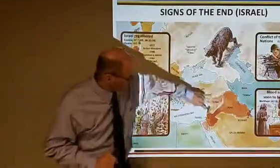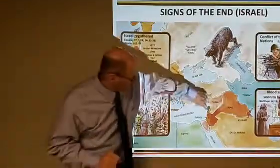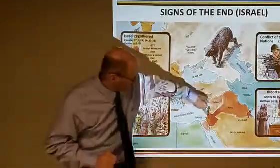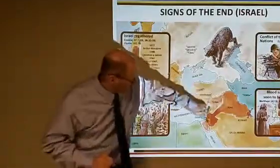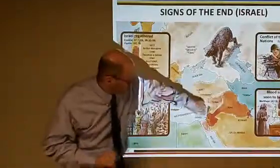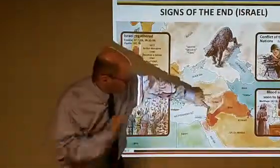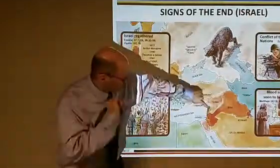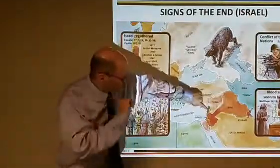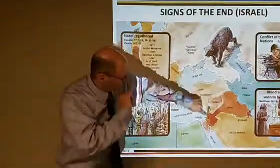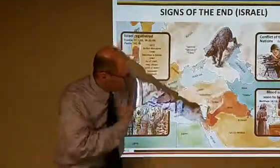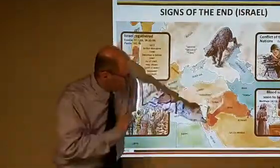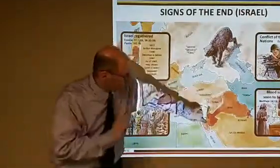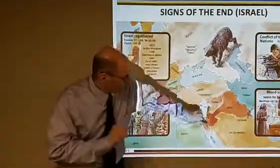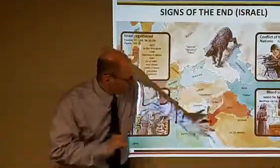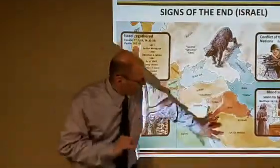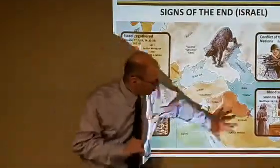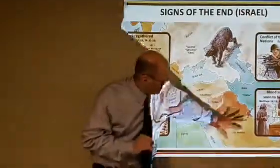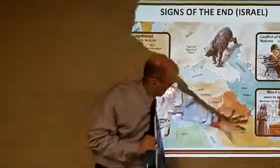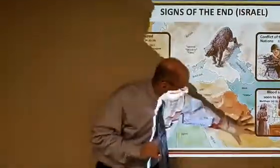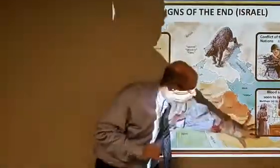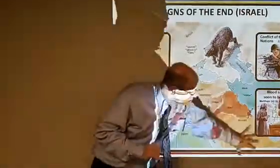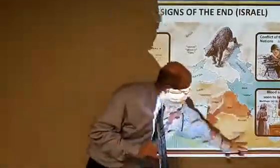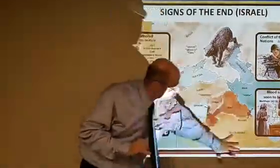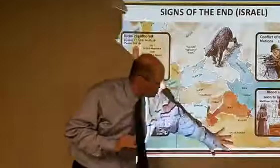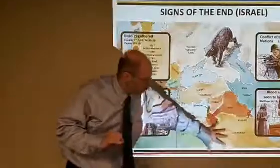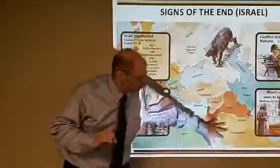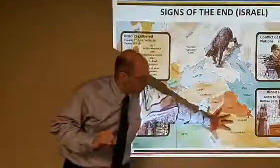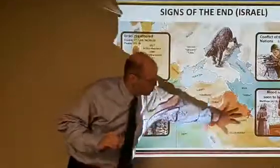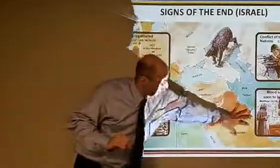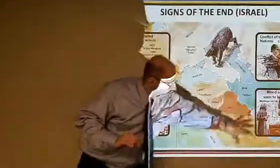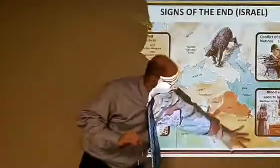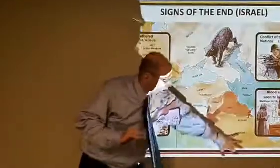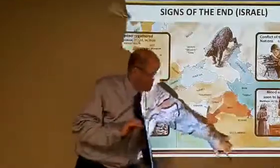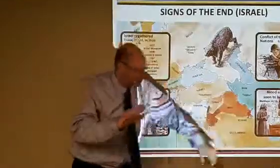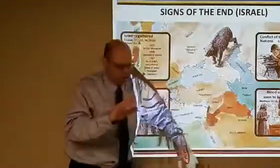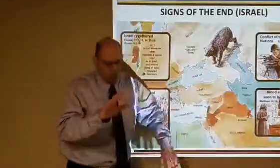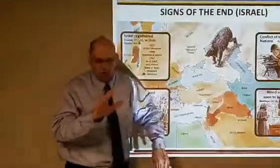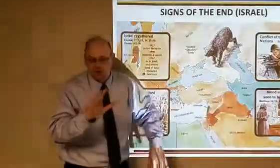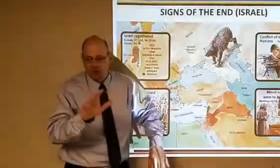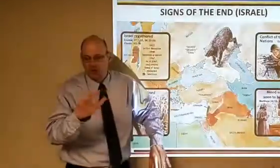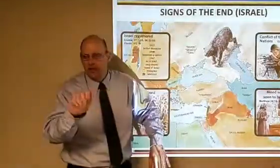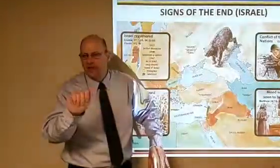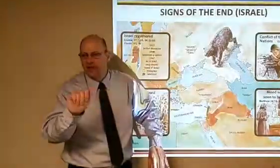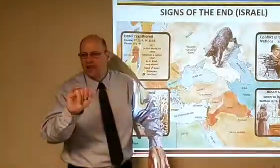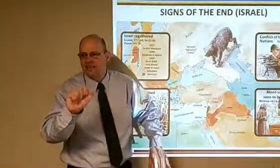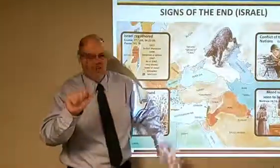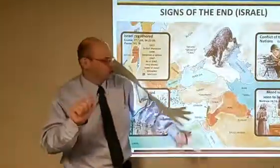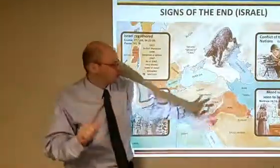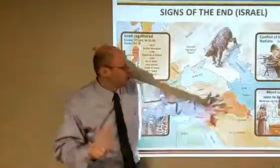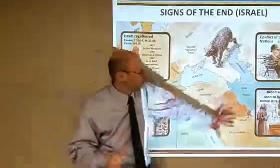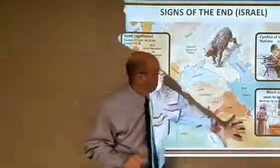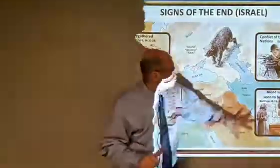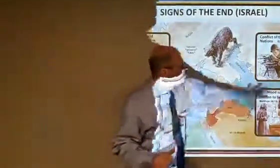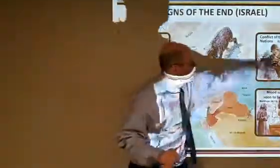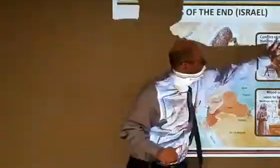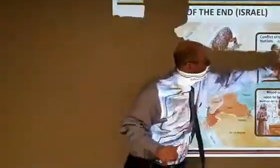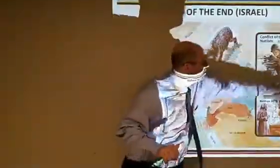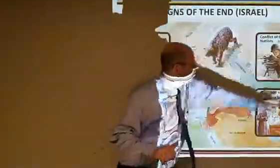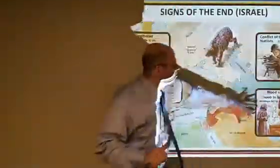Now Israel's right here in the middle. You have these Saudi Arabia's down here, and that's, you know, Asia's